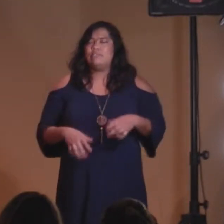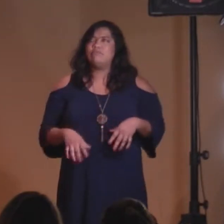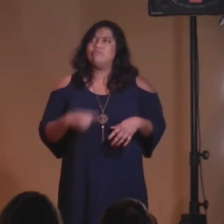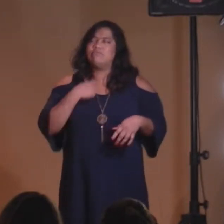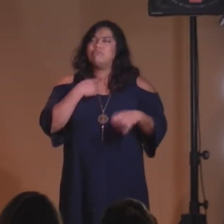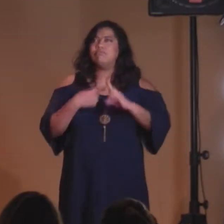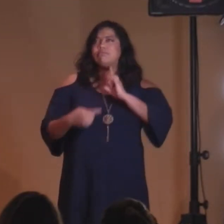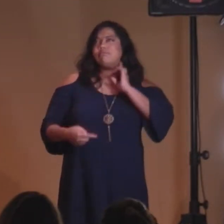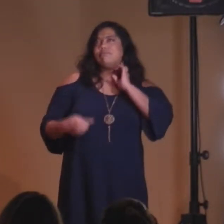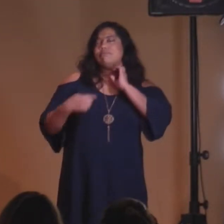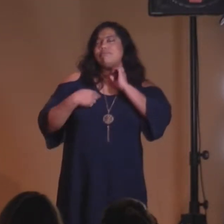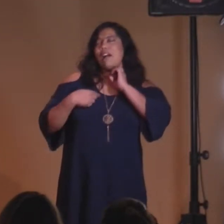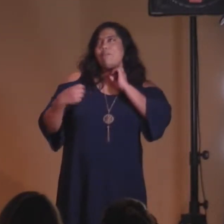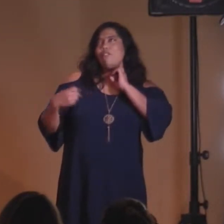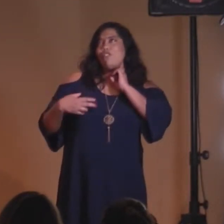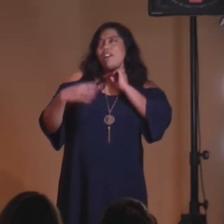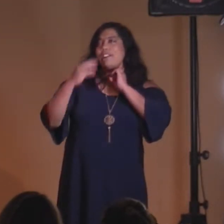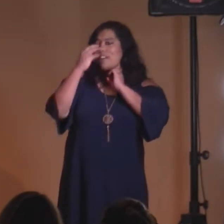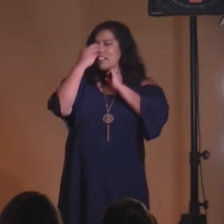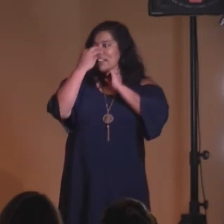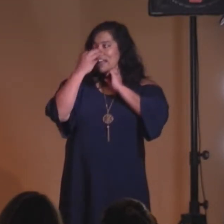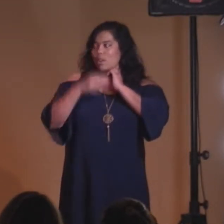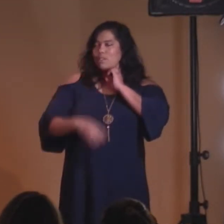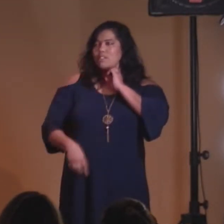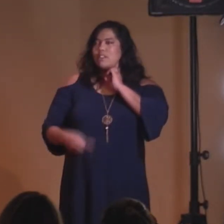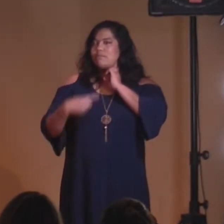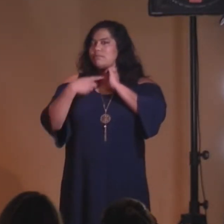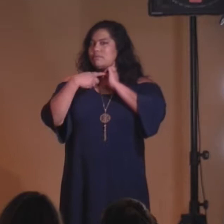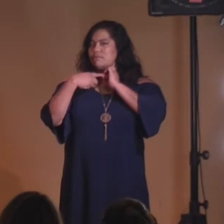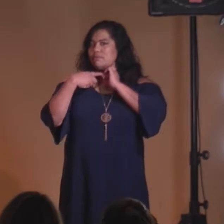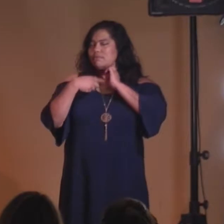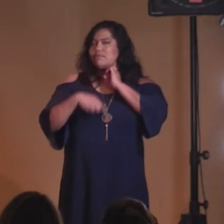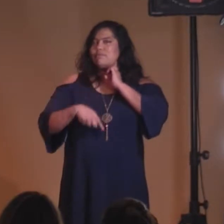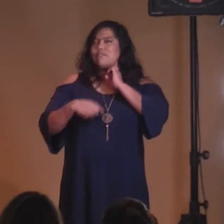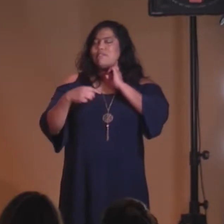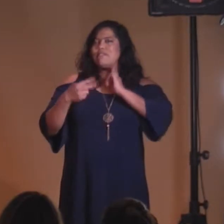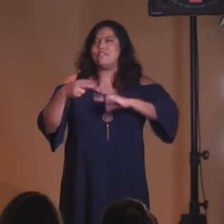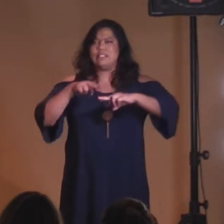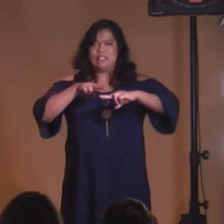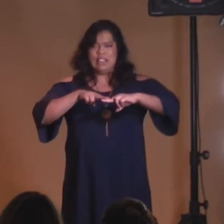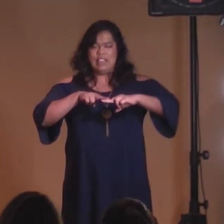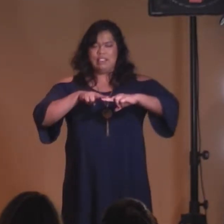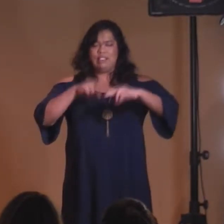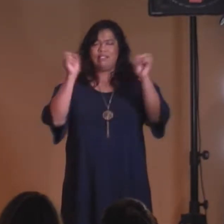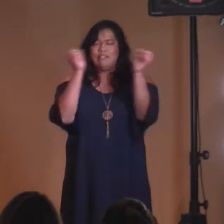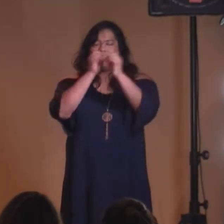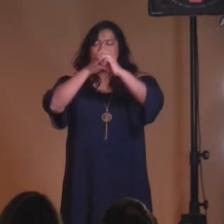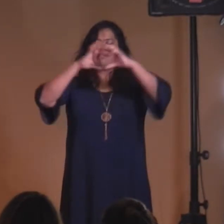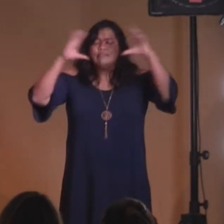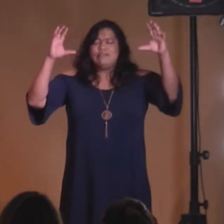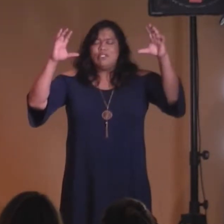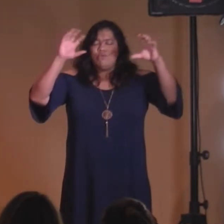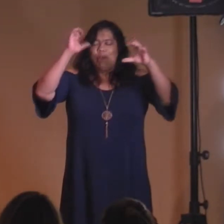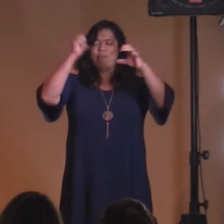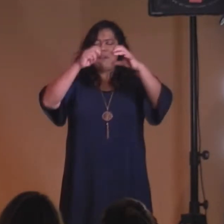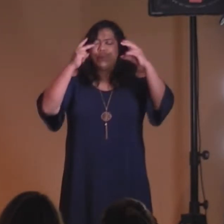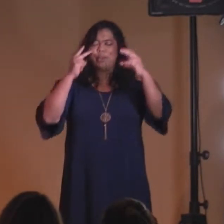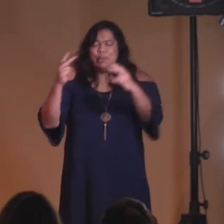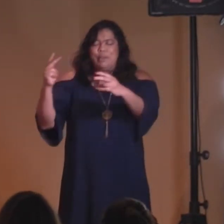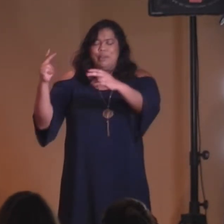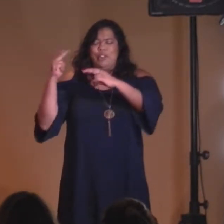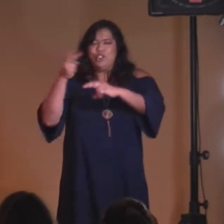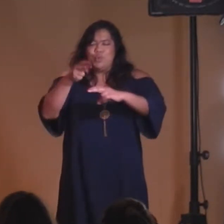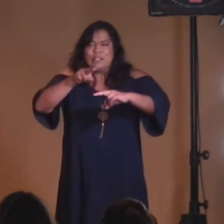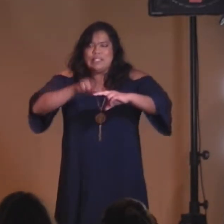afraid of clowns. I mean, put it here and envision yourself sitting in the circus. See the little